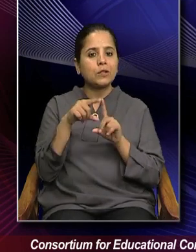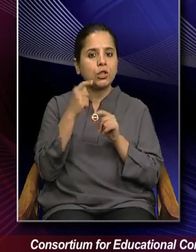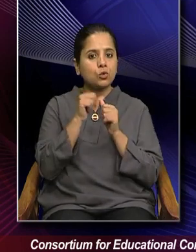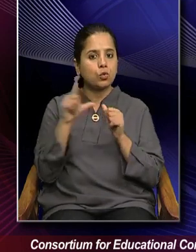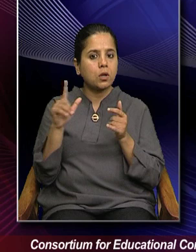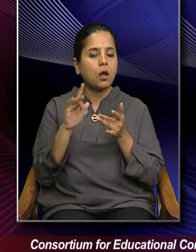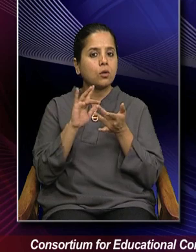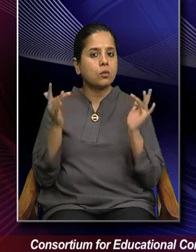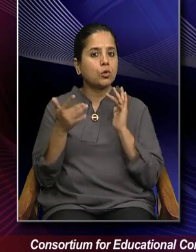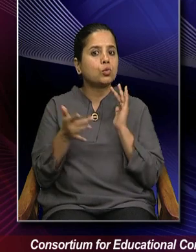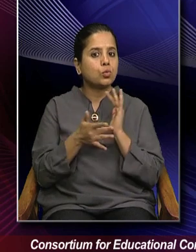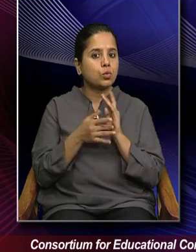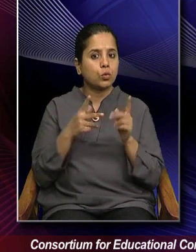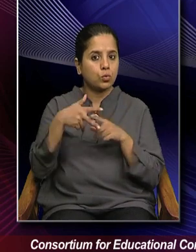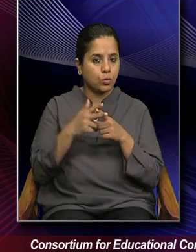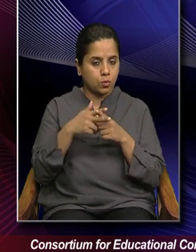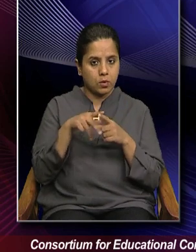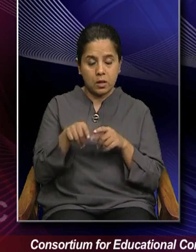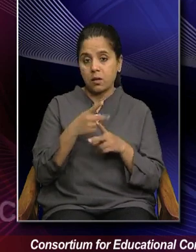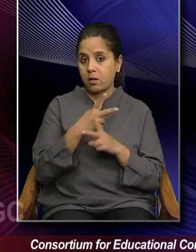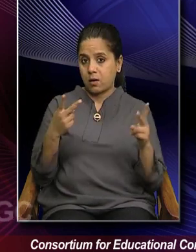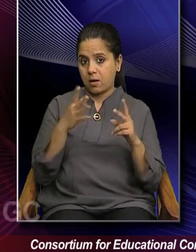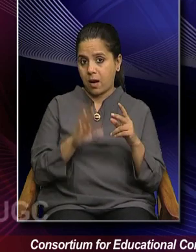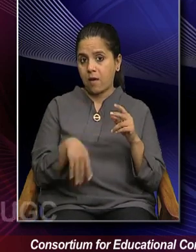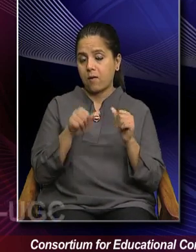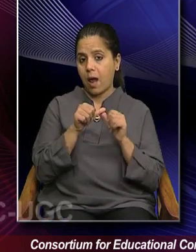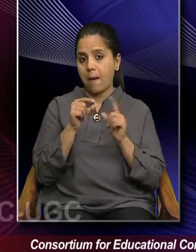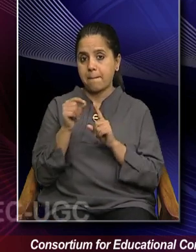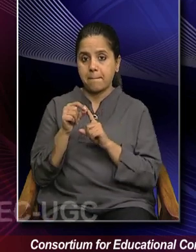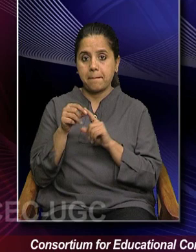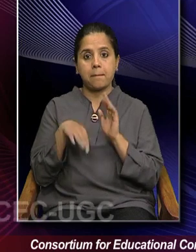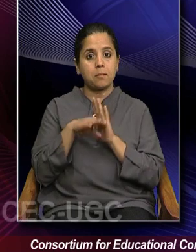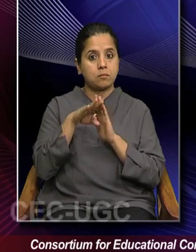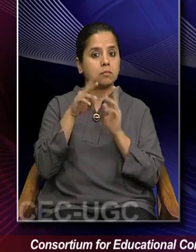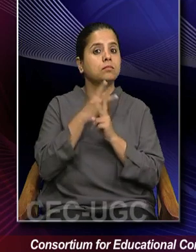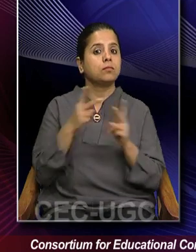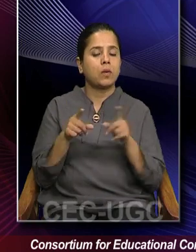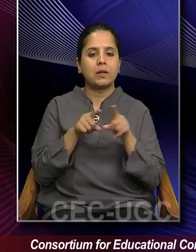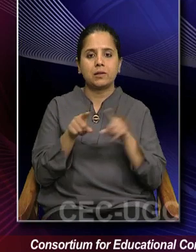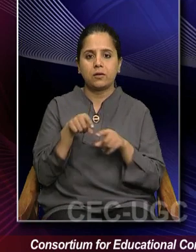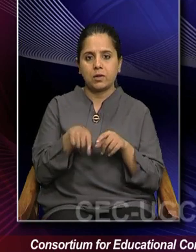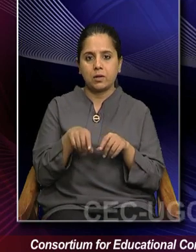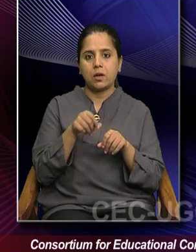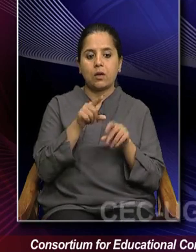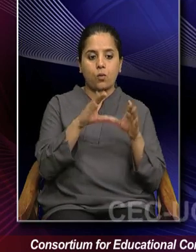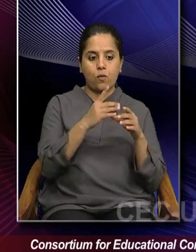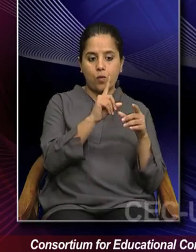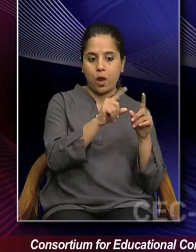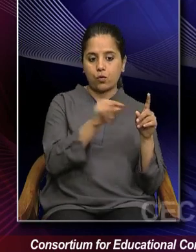is also having multi-grade applications, like from grade 1 to